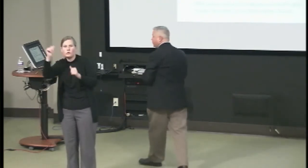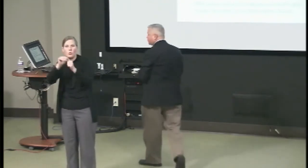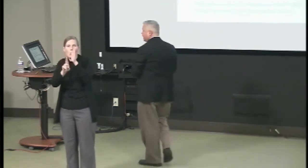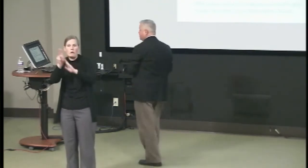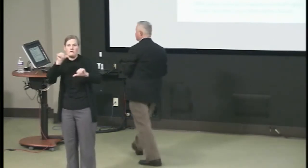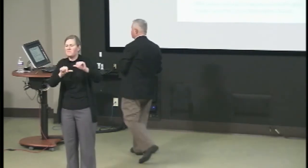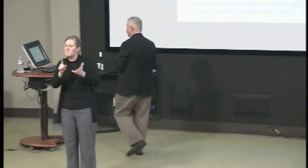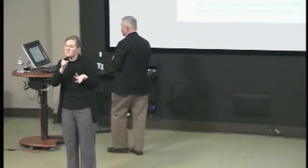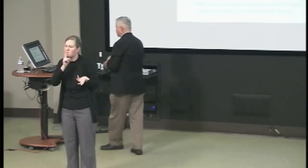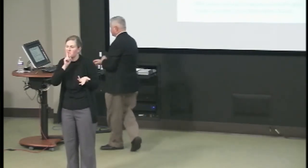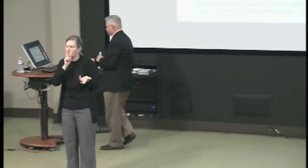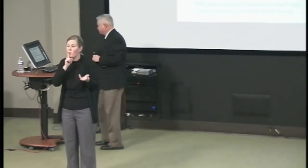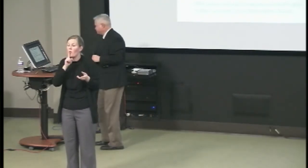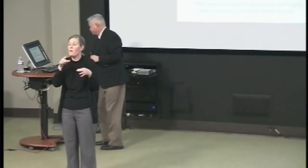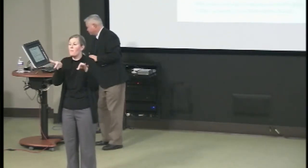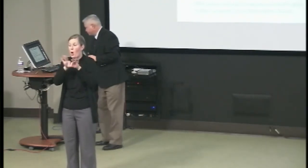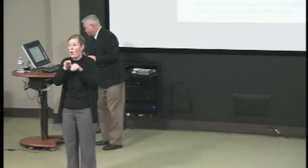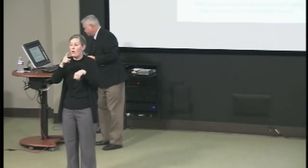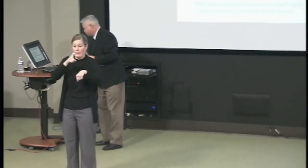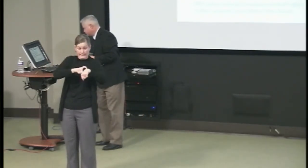you want both time and space.